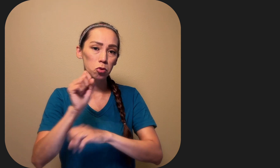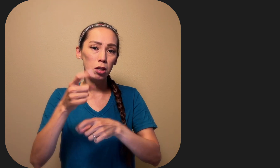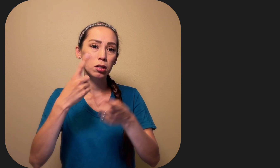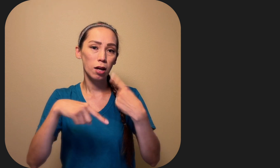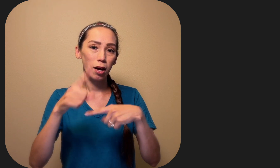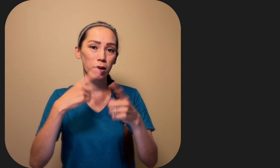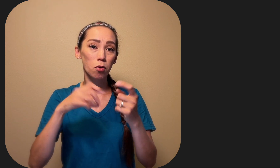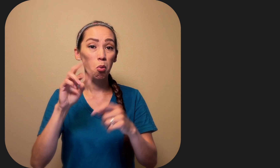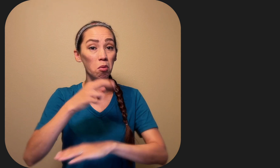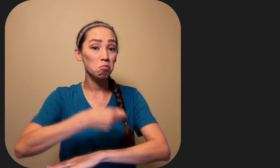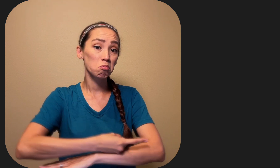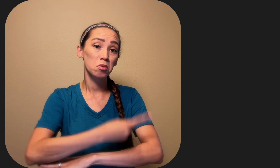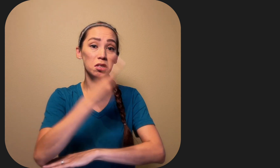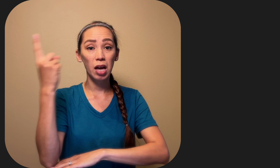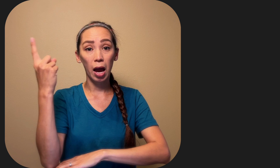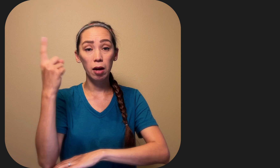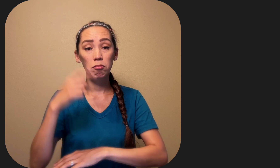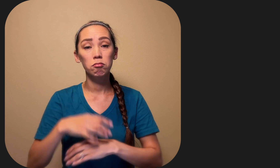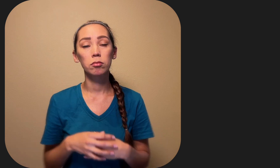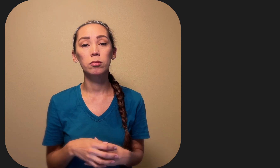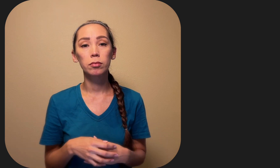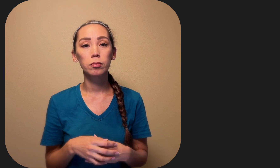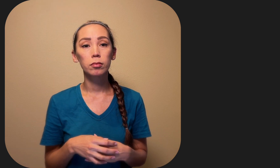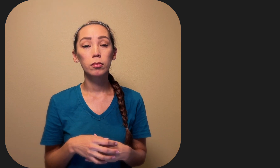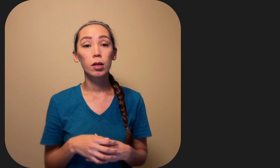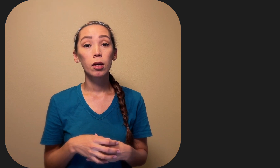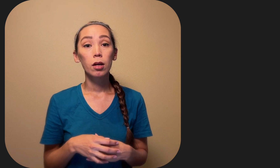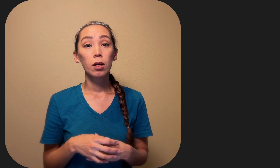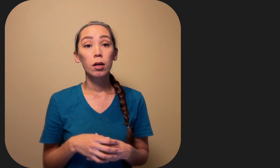you would sign it this way.